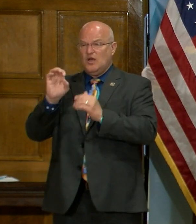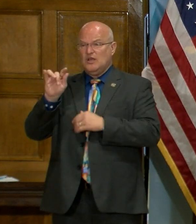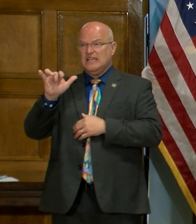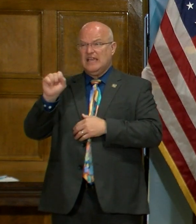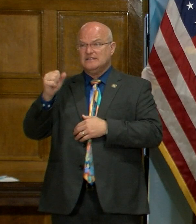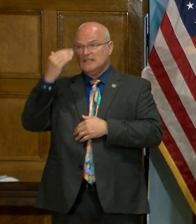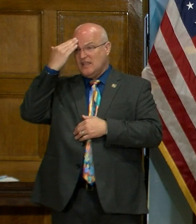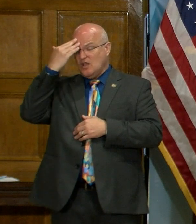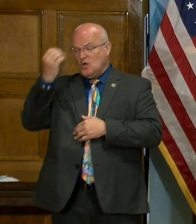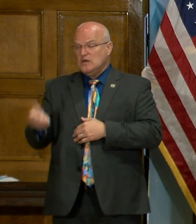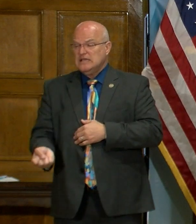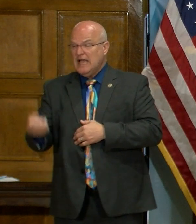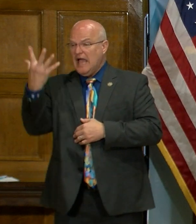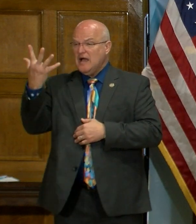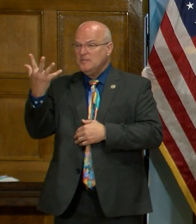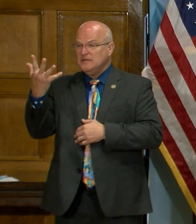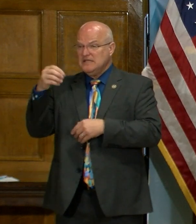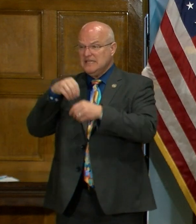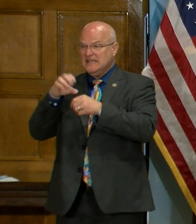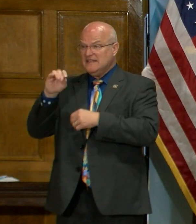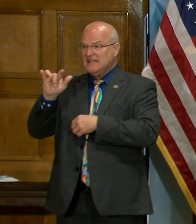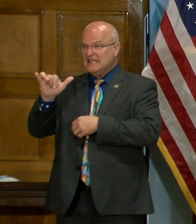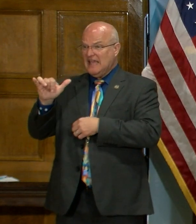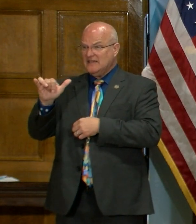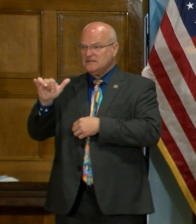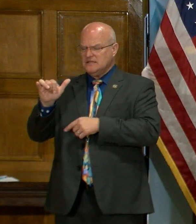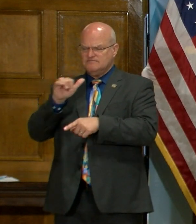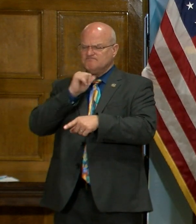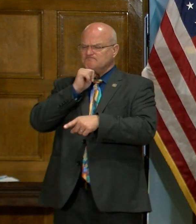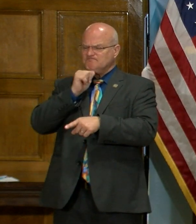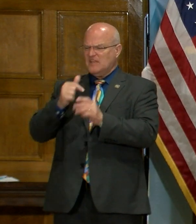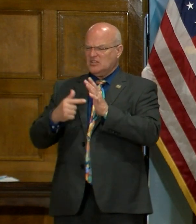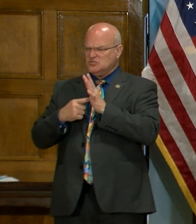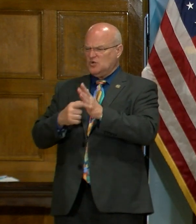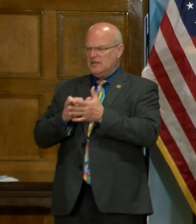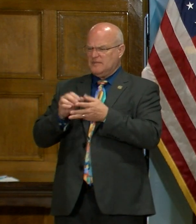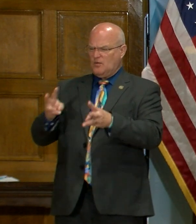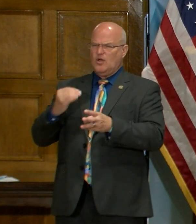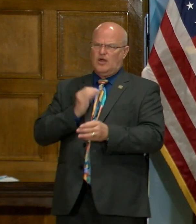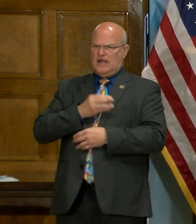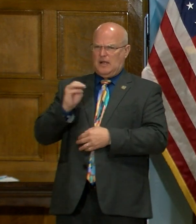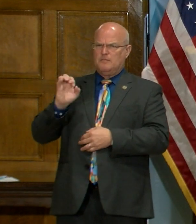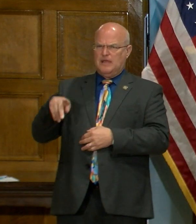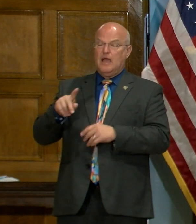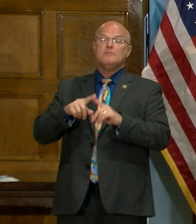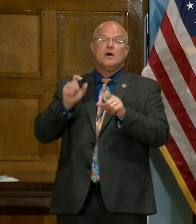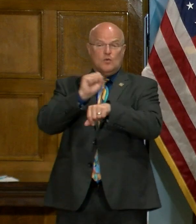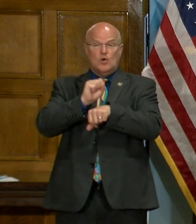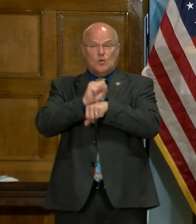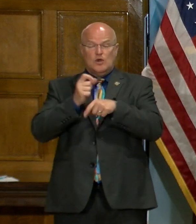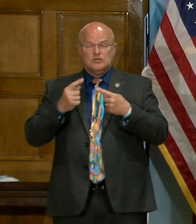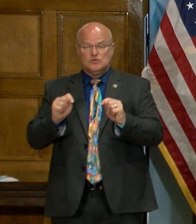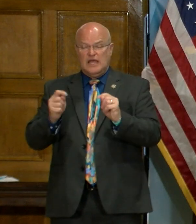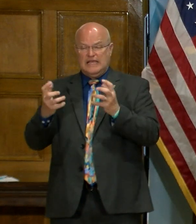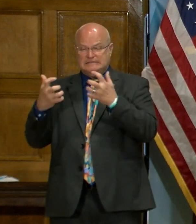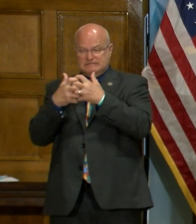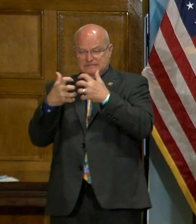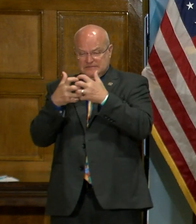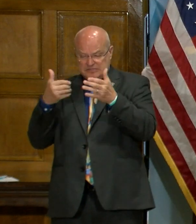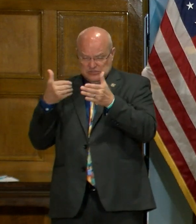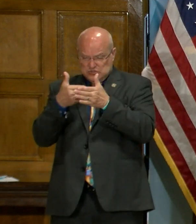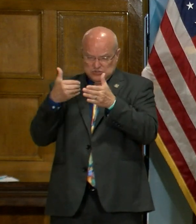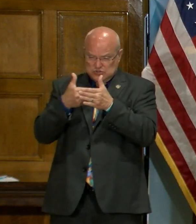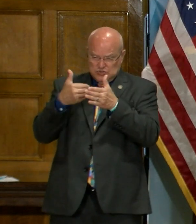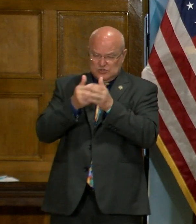when they know exactly how many are in their county and it's not showing up that way on our map. But we're working to try and get those as